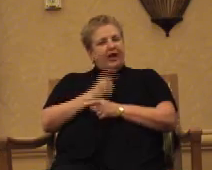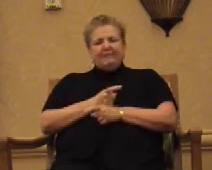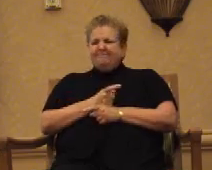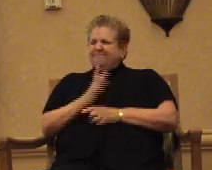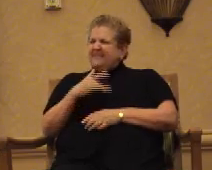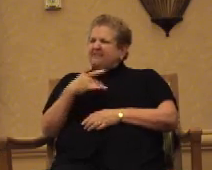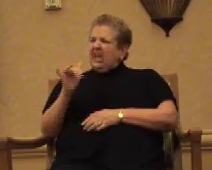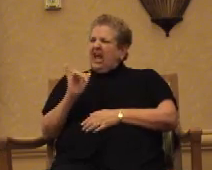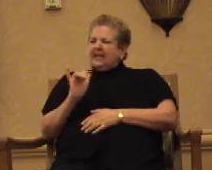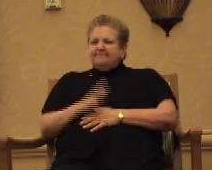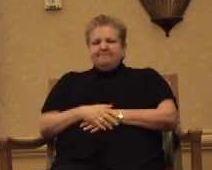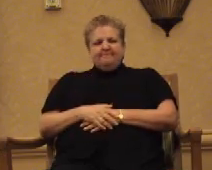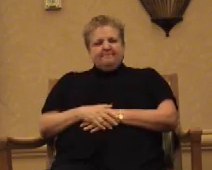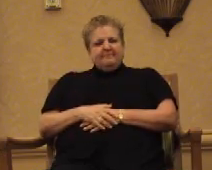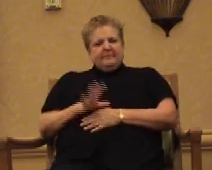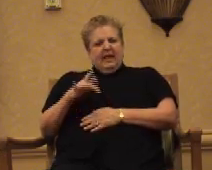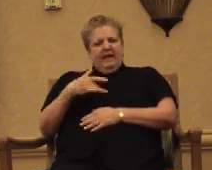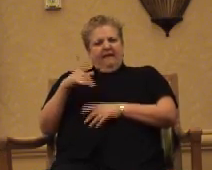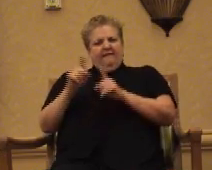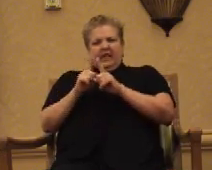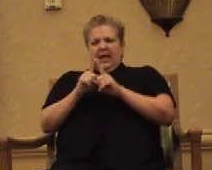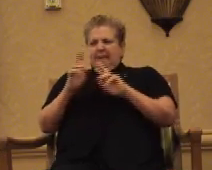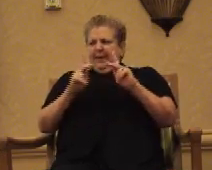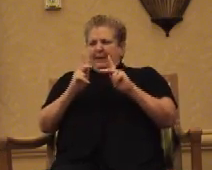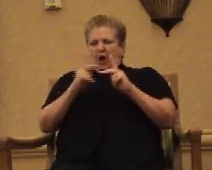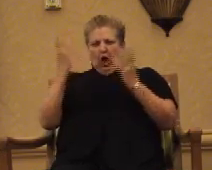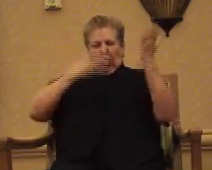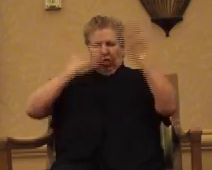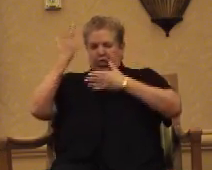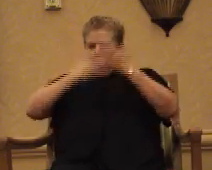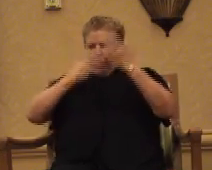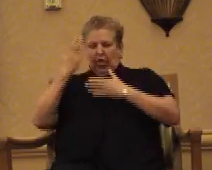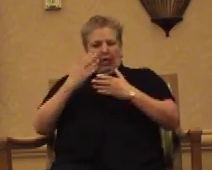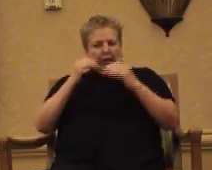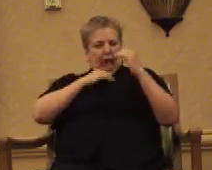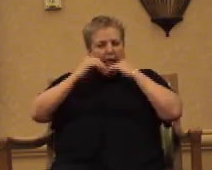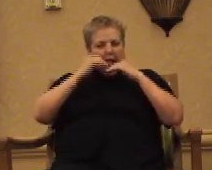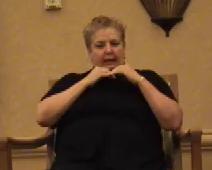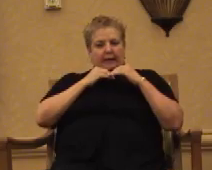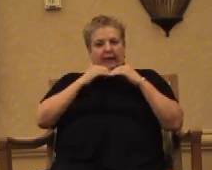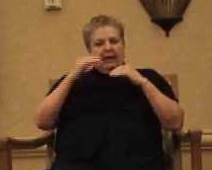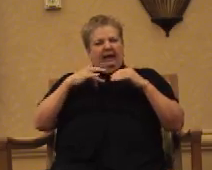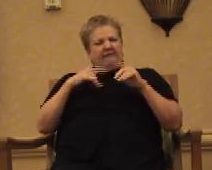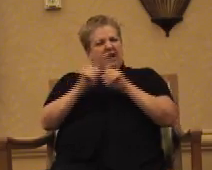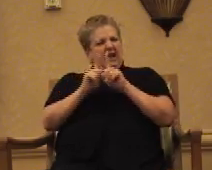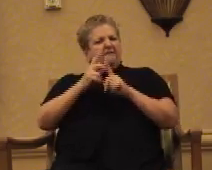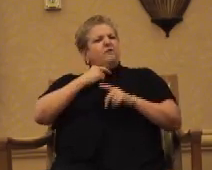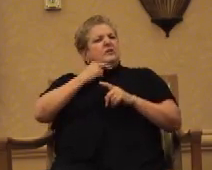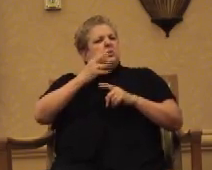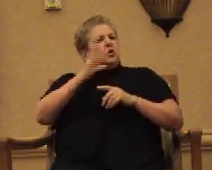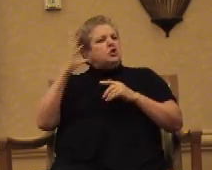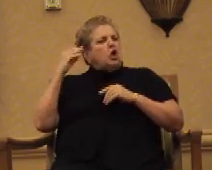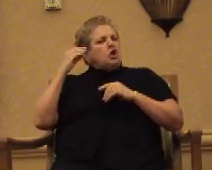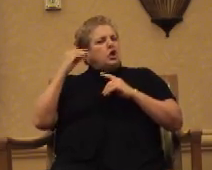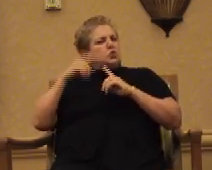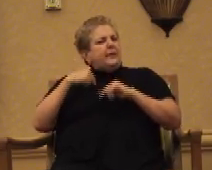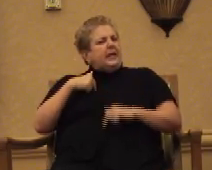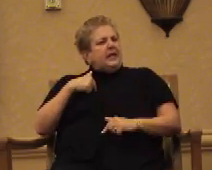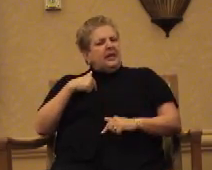felt like people were living a life or doing what they do, and I had voices talking to me, and it didn't feel like I was in